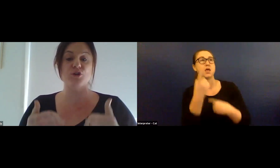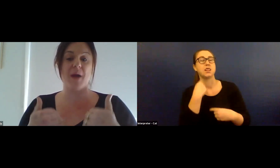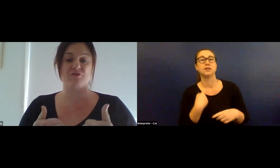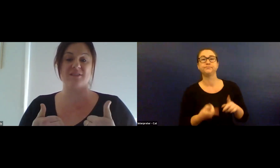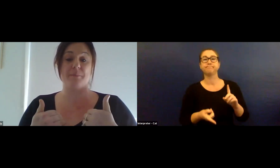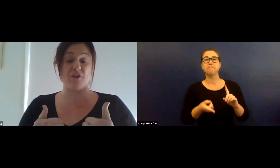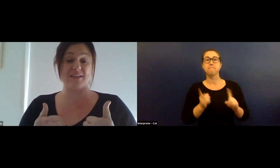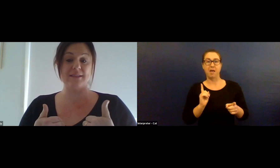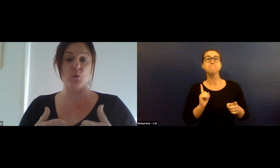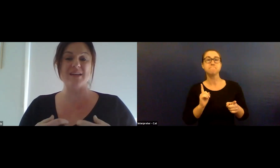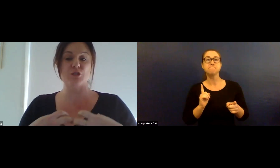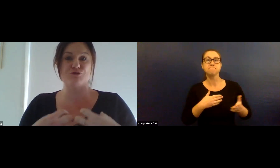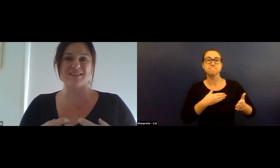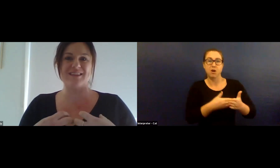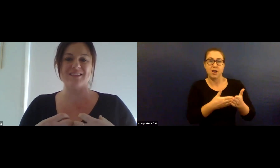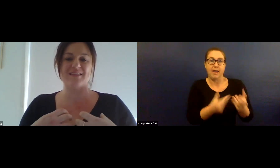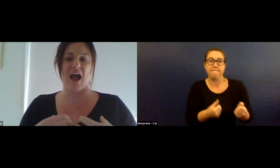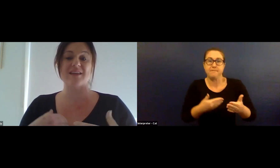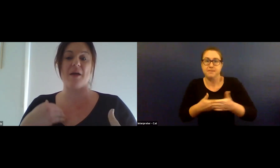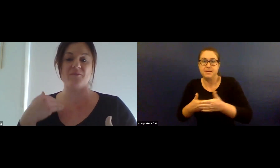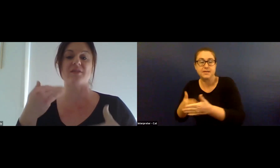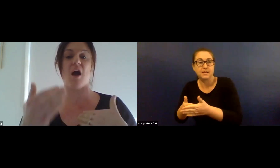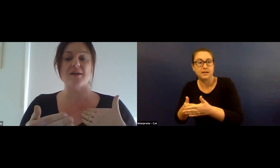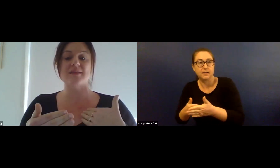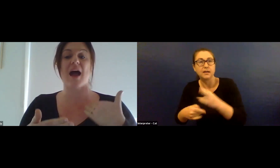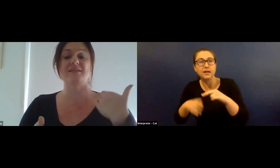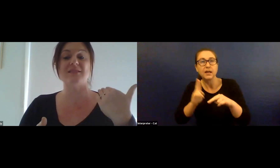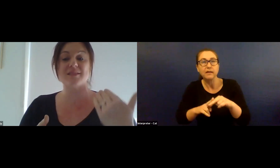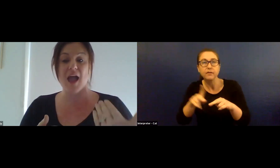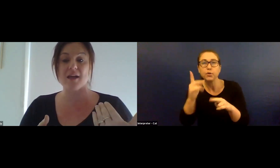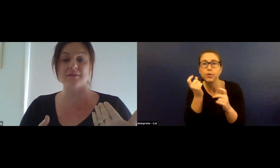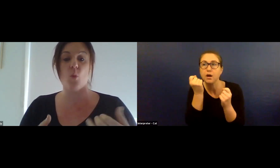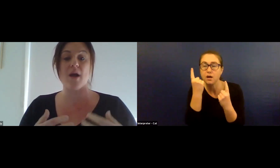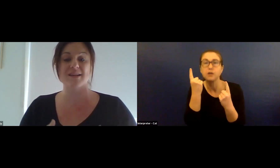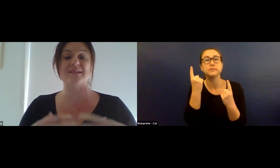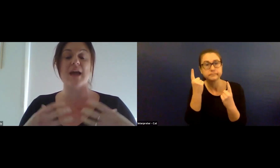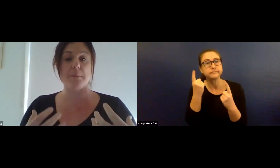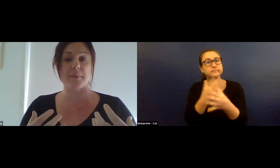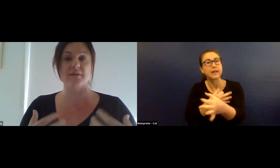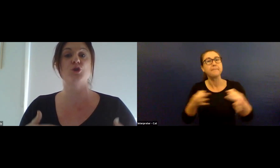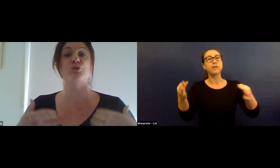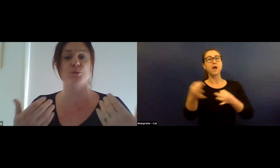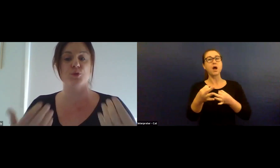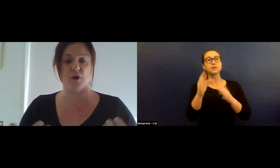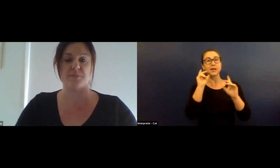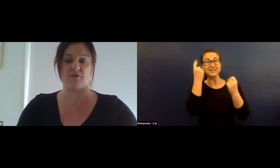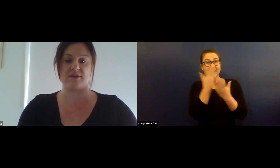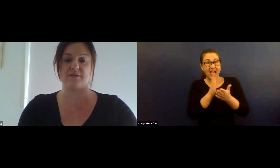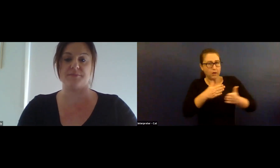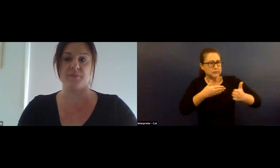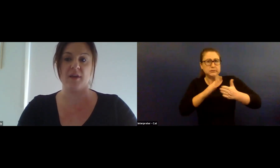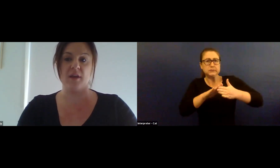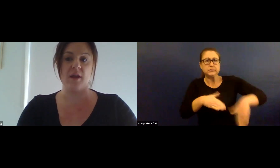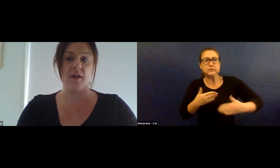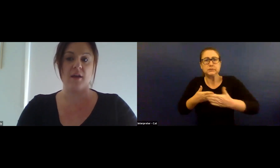feel those barriers, we intrinsically start to empathise and understand what needs to happen to remove those